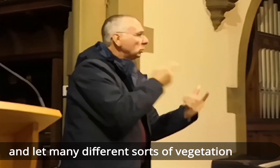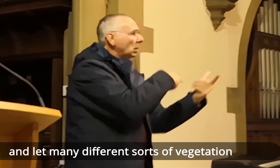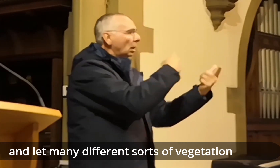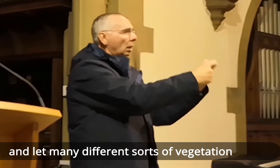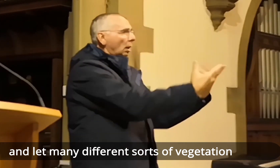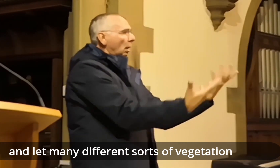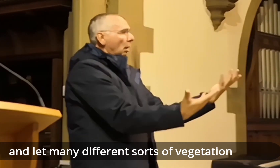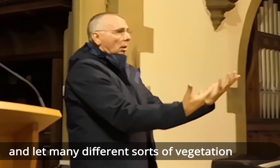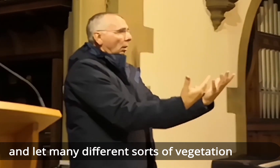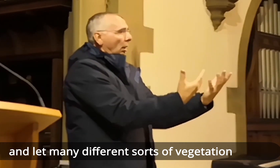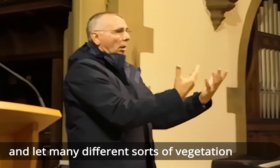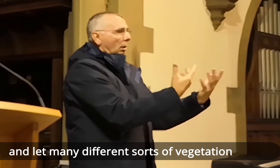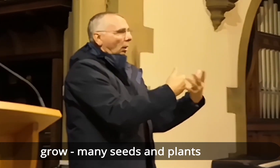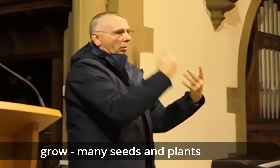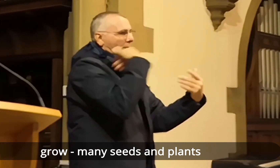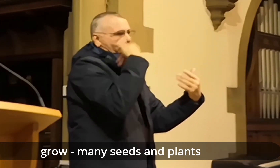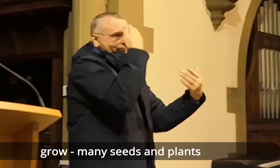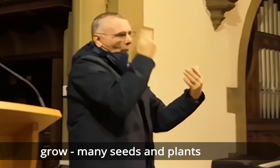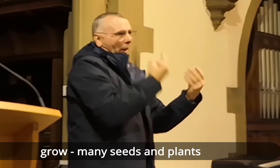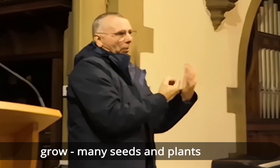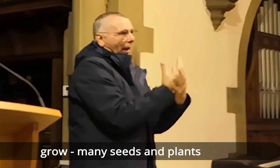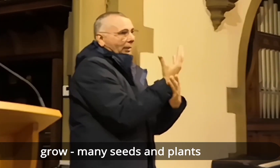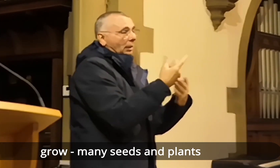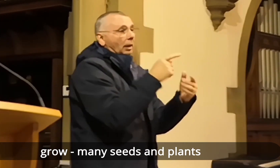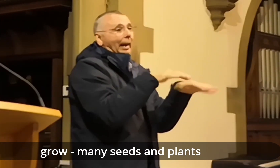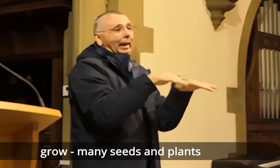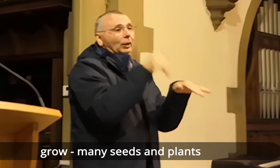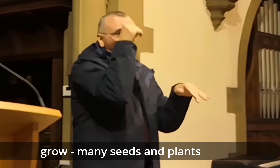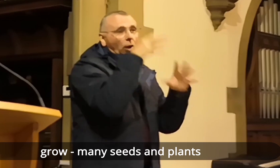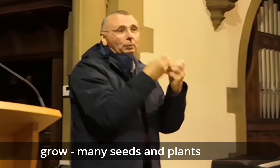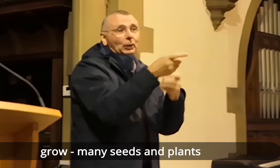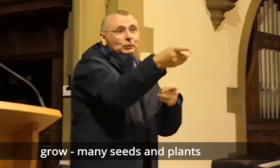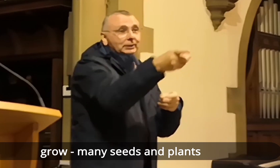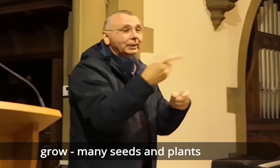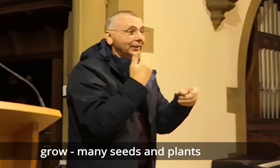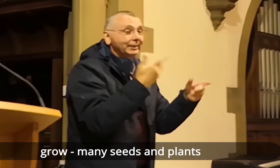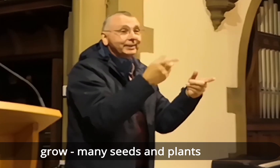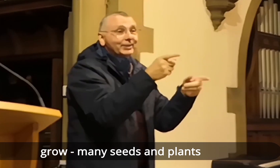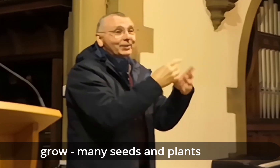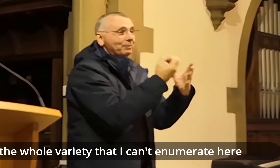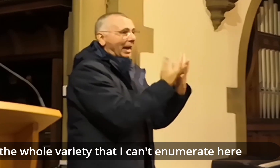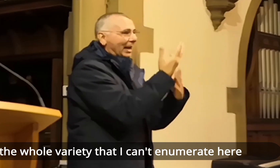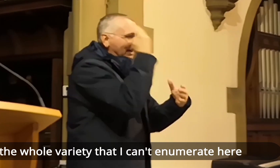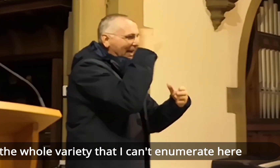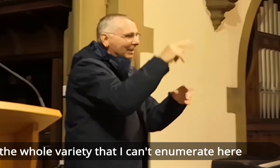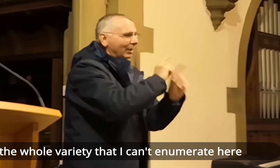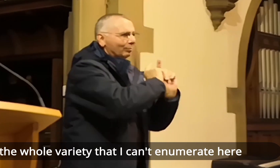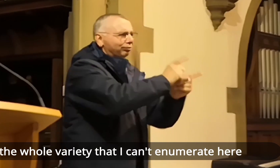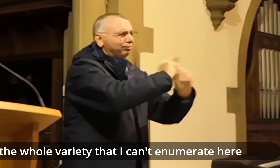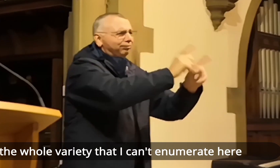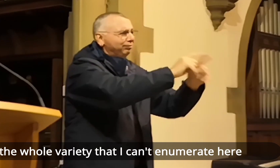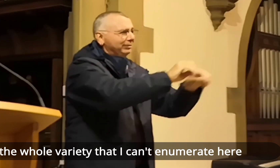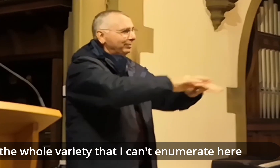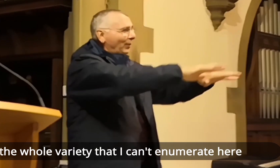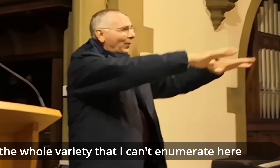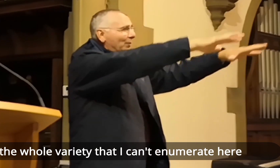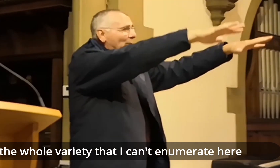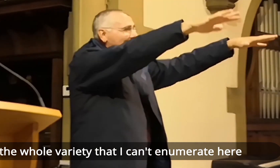sorts of vegetation grow, many seeds and plants, the whole variety I can't enumerate here,